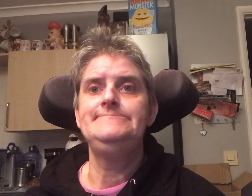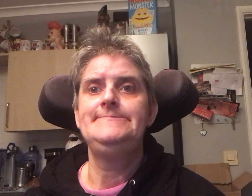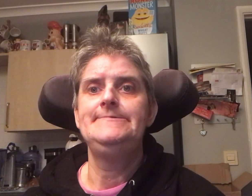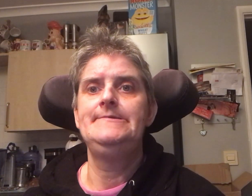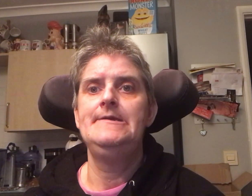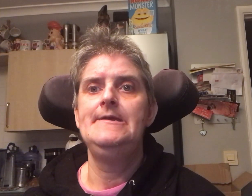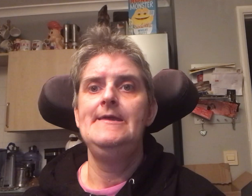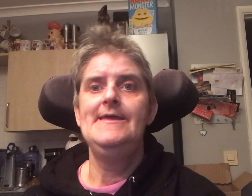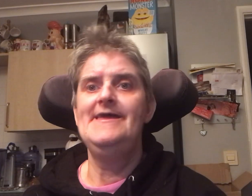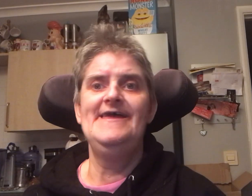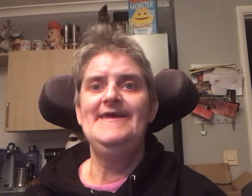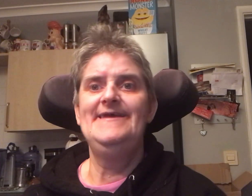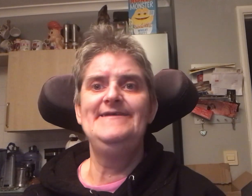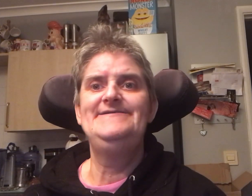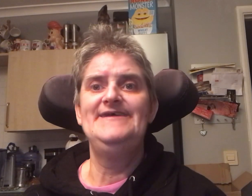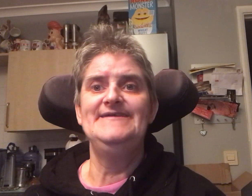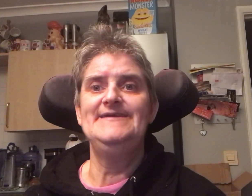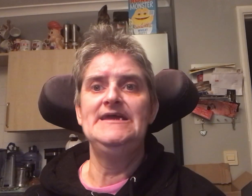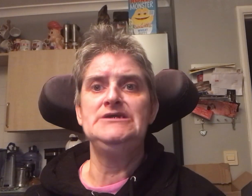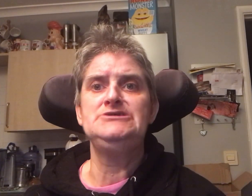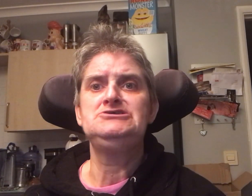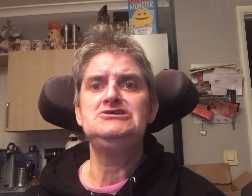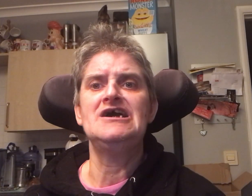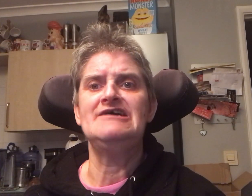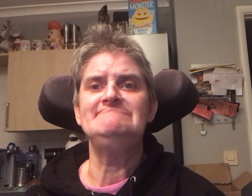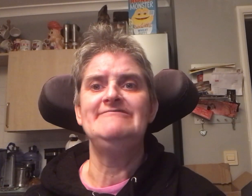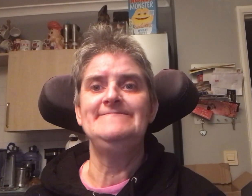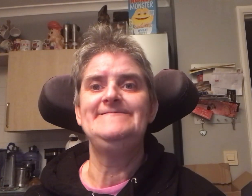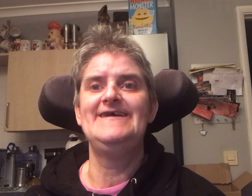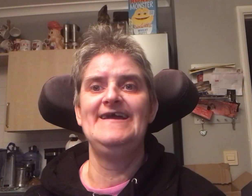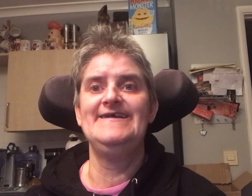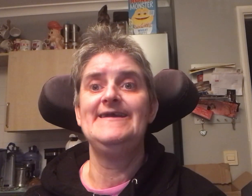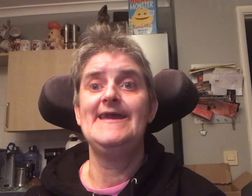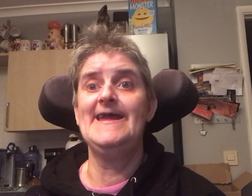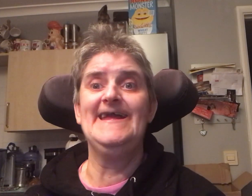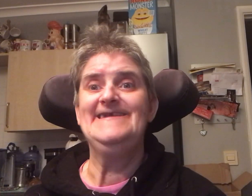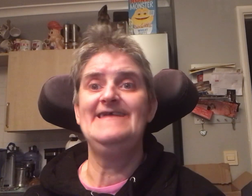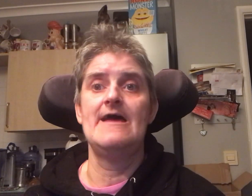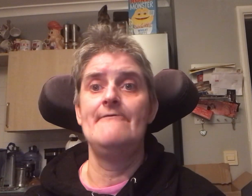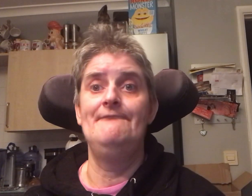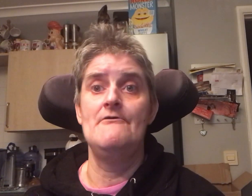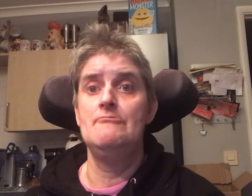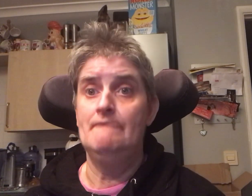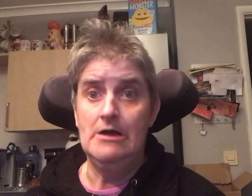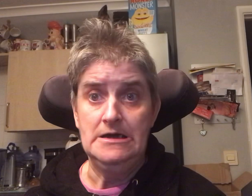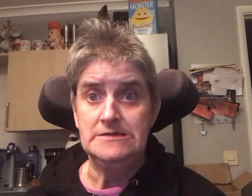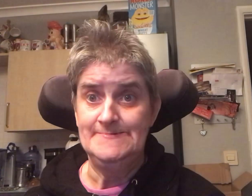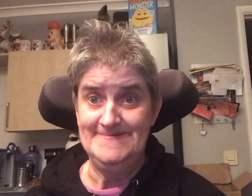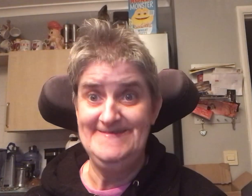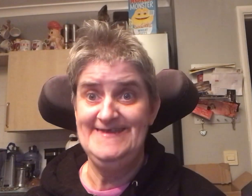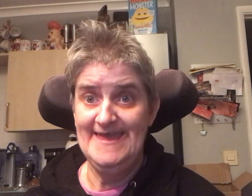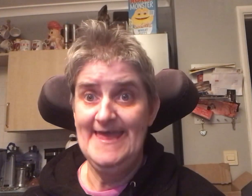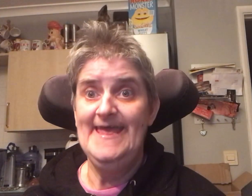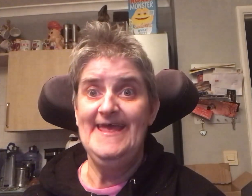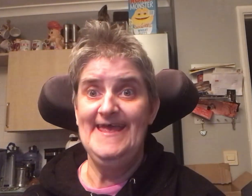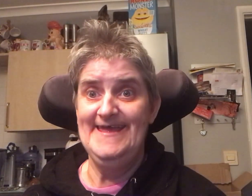Institute. It isn't a charity. It never was.